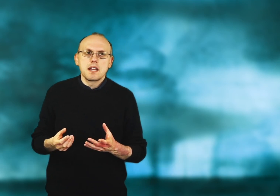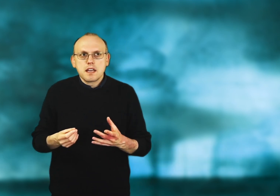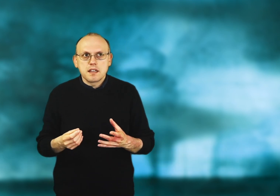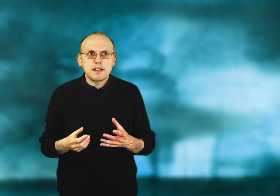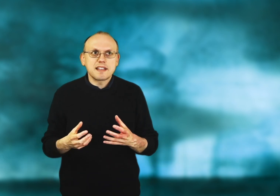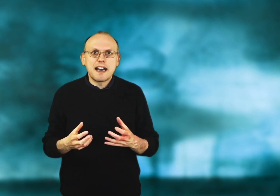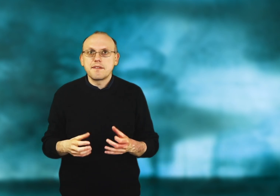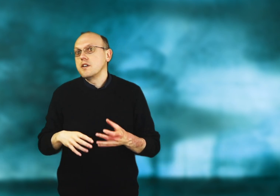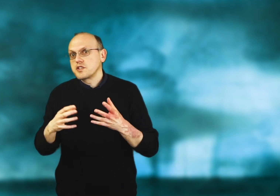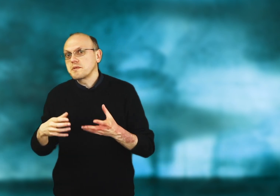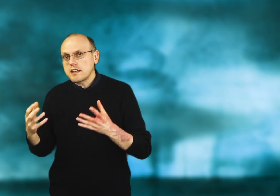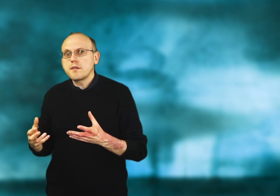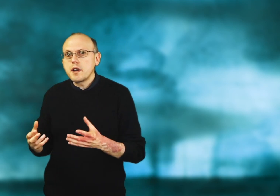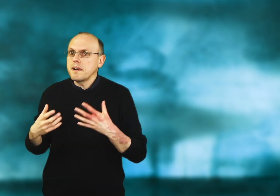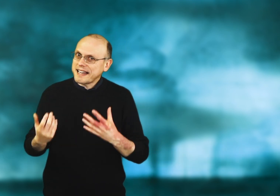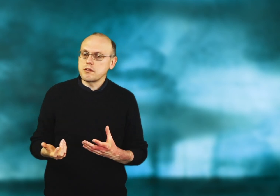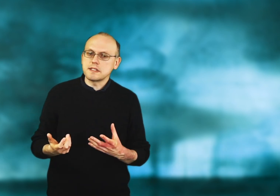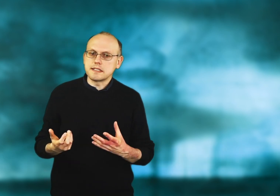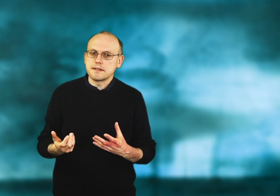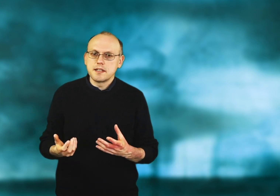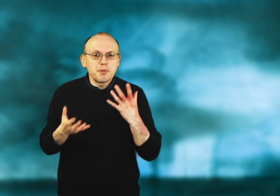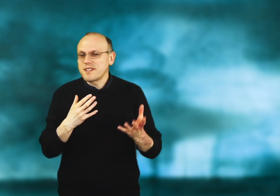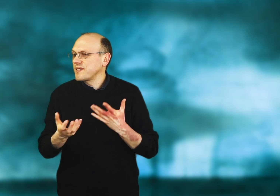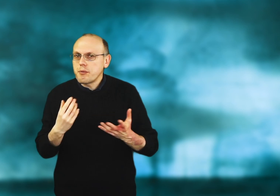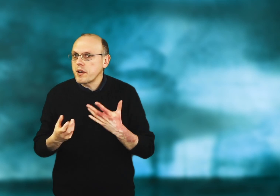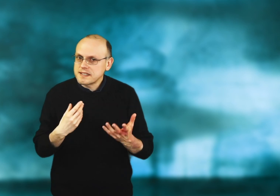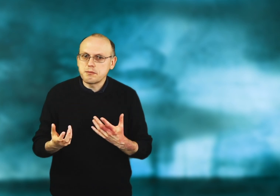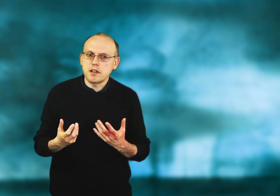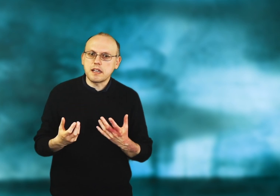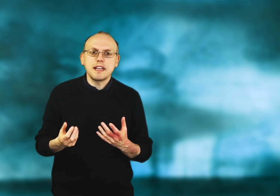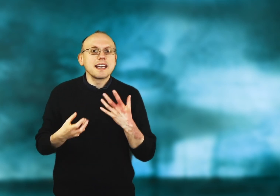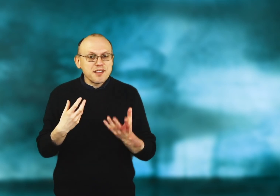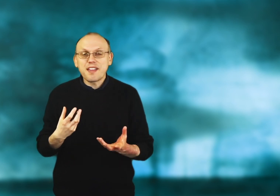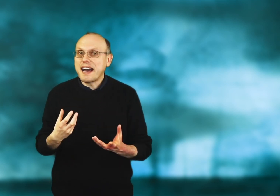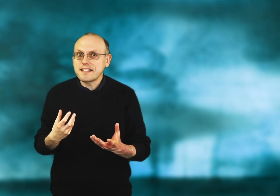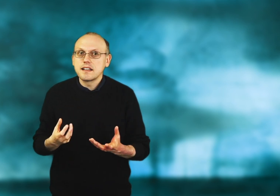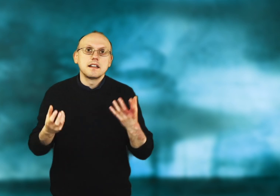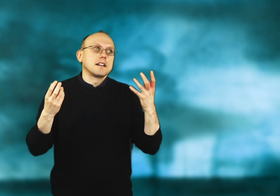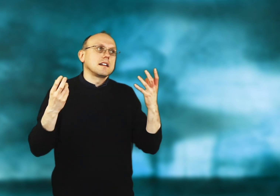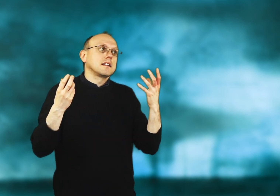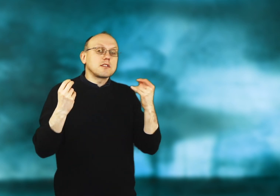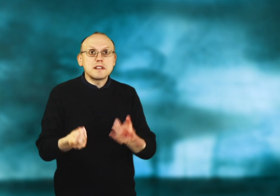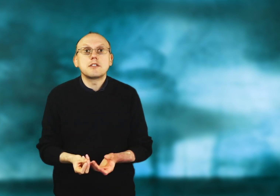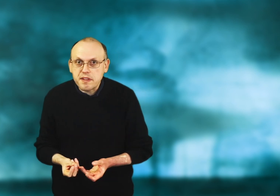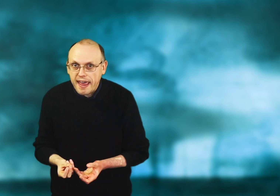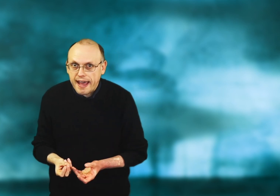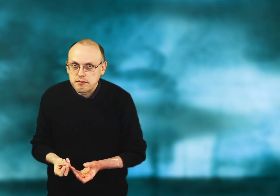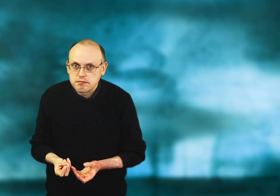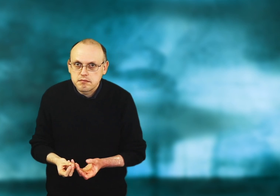They don't have a subject and a verb like clauses, but they work similarly in that they don't need to be there. They can